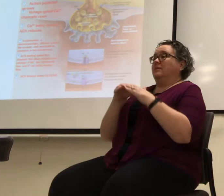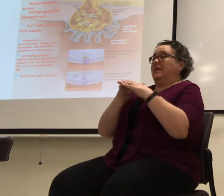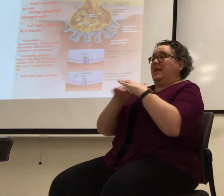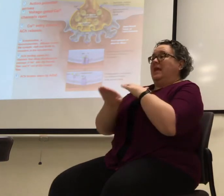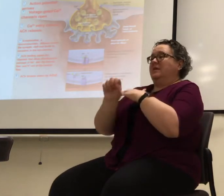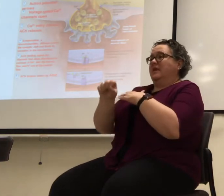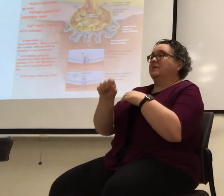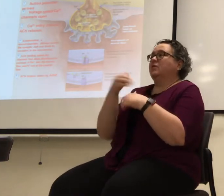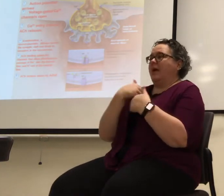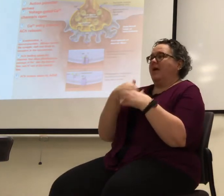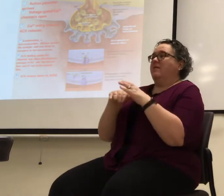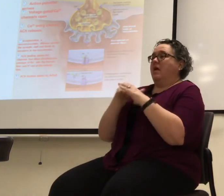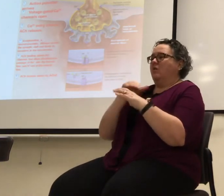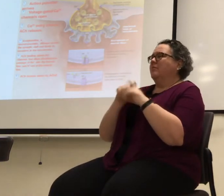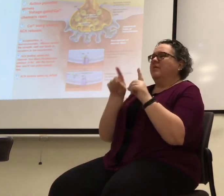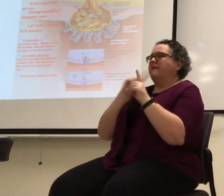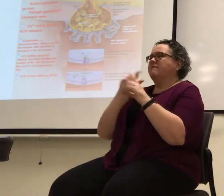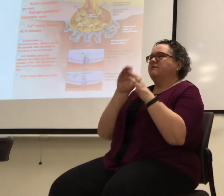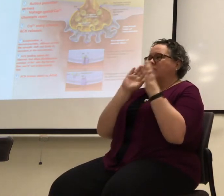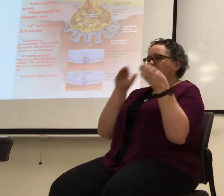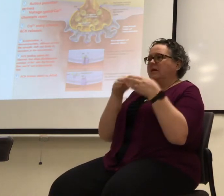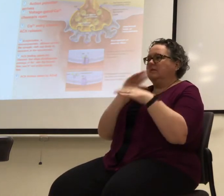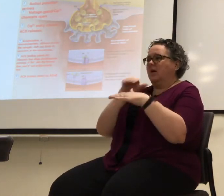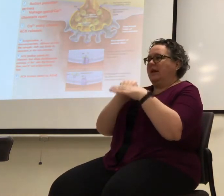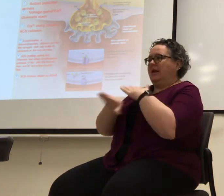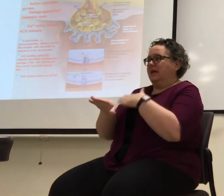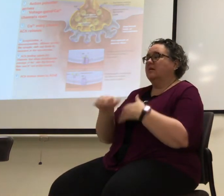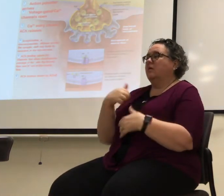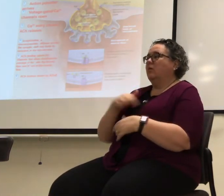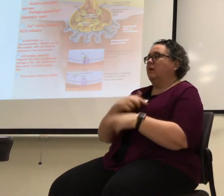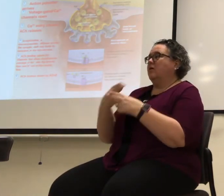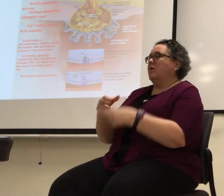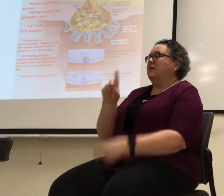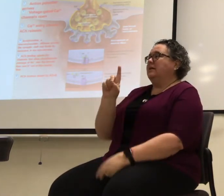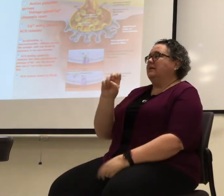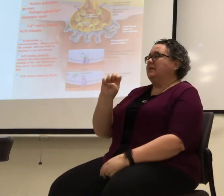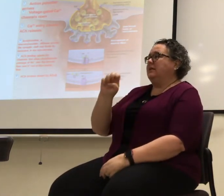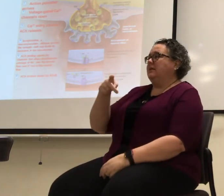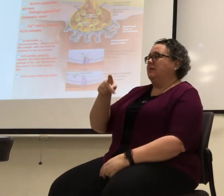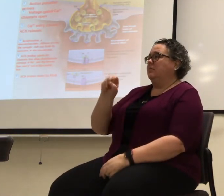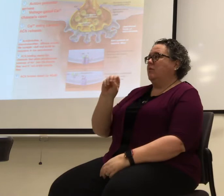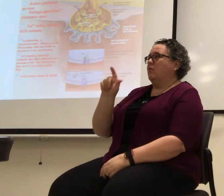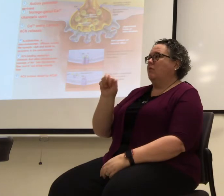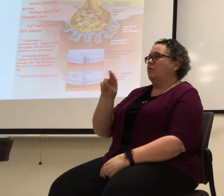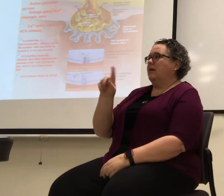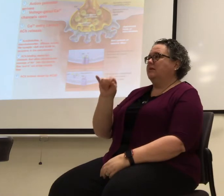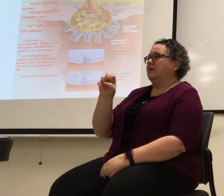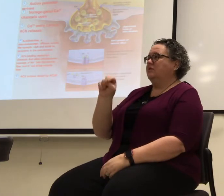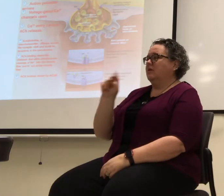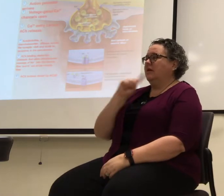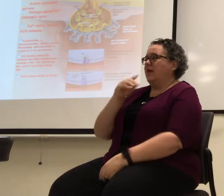We call this a depolarization of the muscle fiber at the motor end plate.